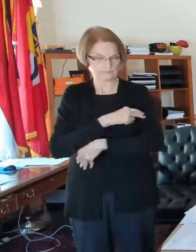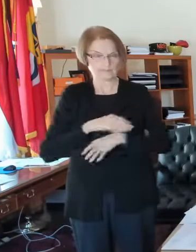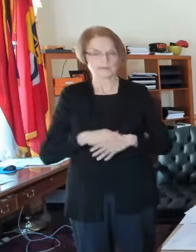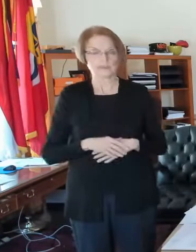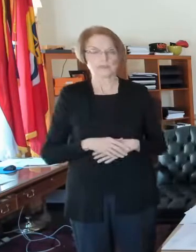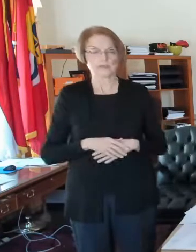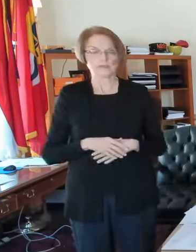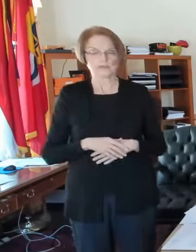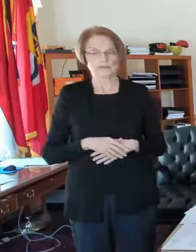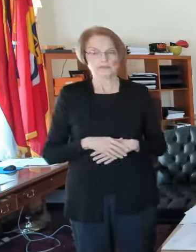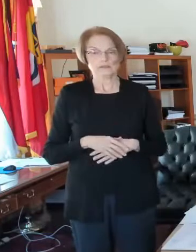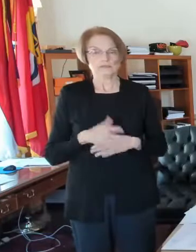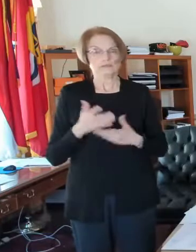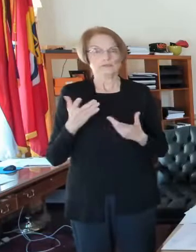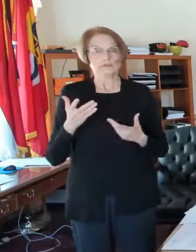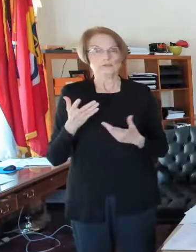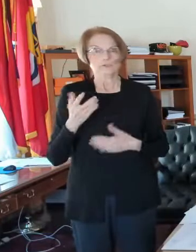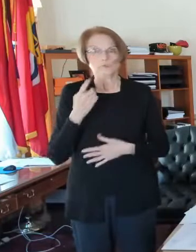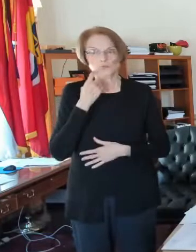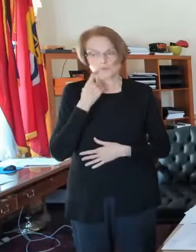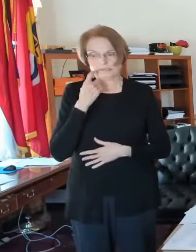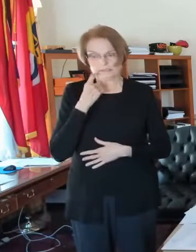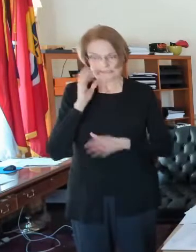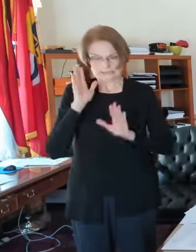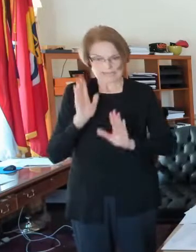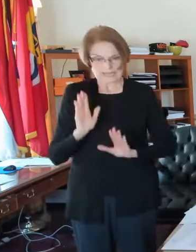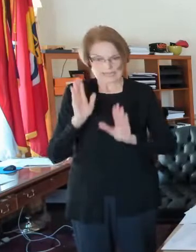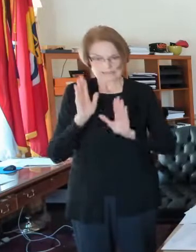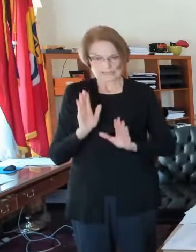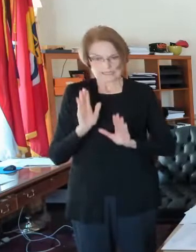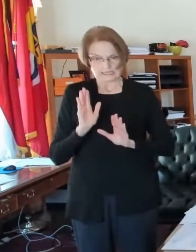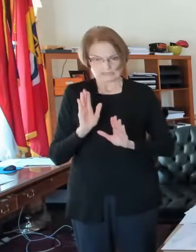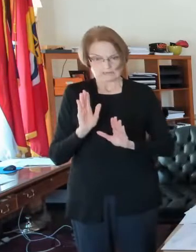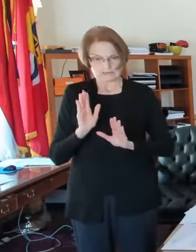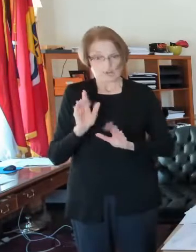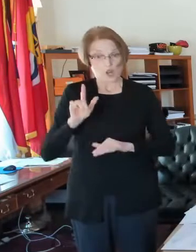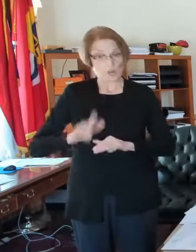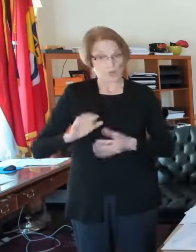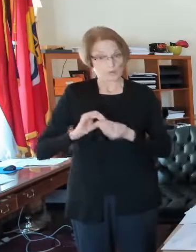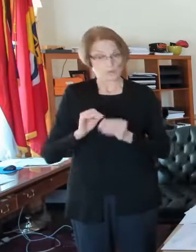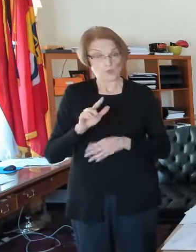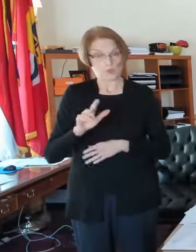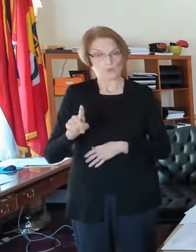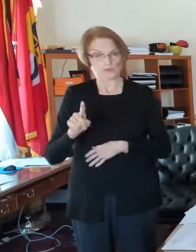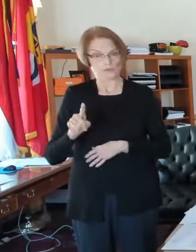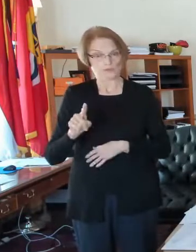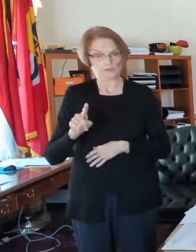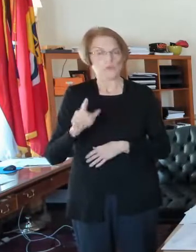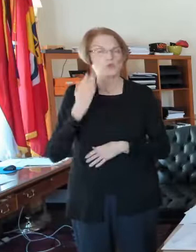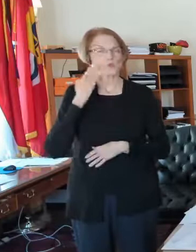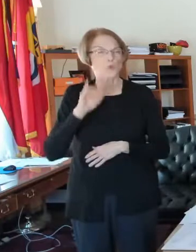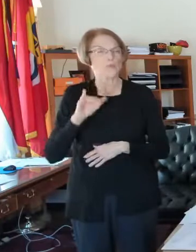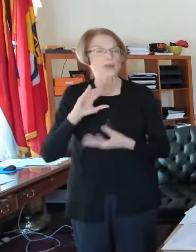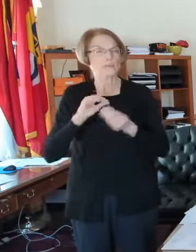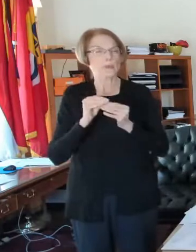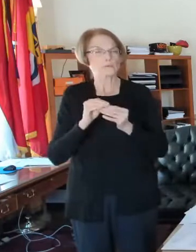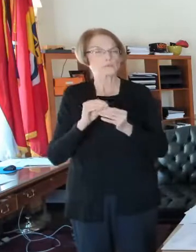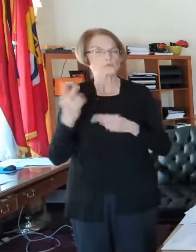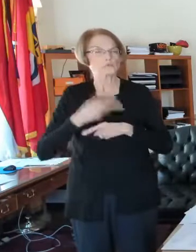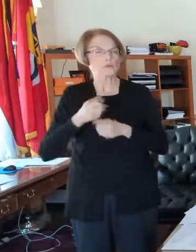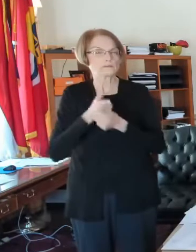a low reported on Sunday of 31, and these numbers all lag 2 days behind, you know